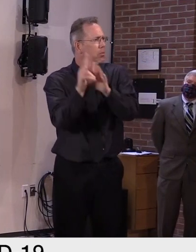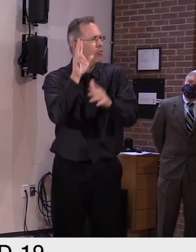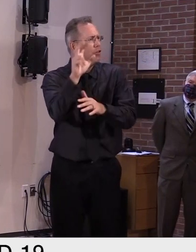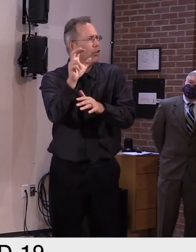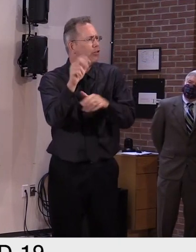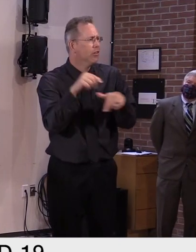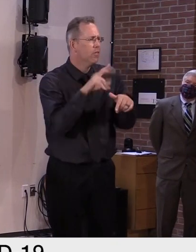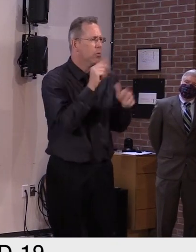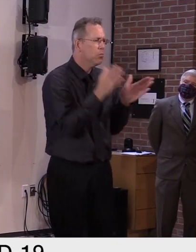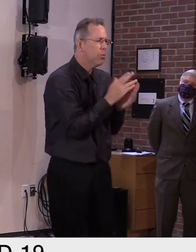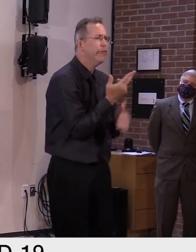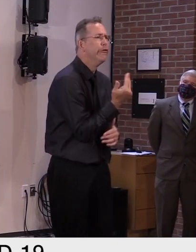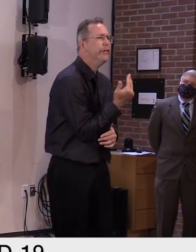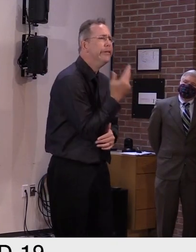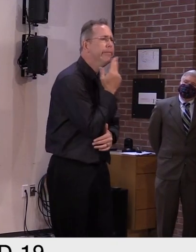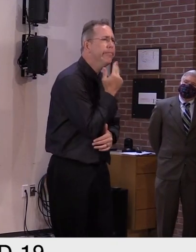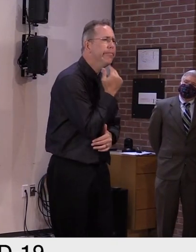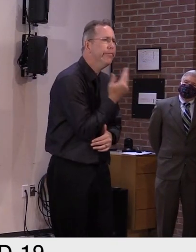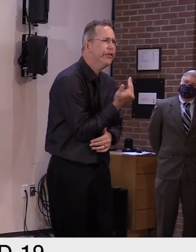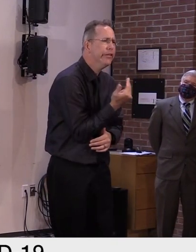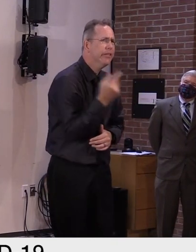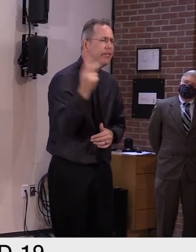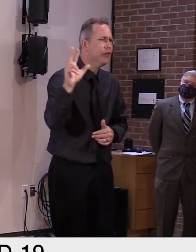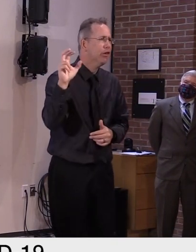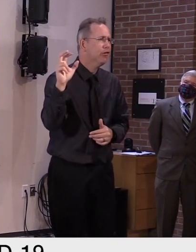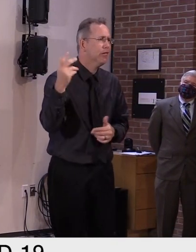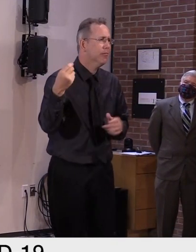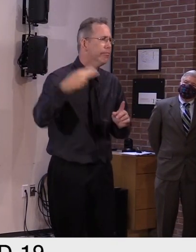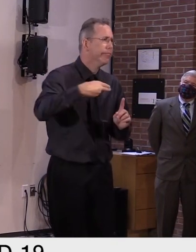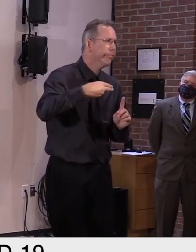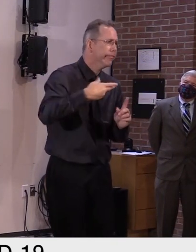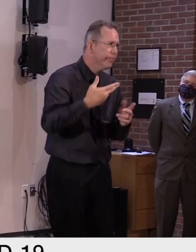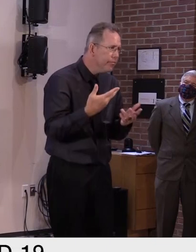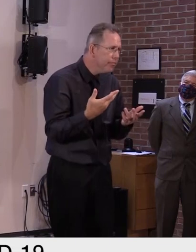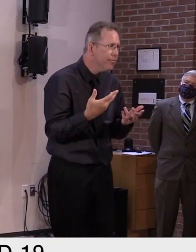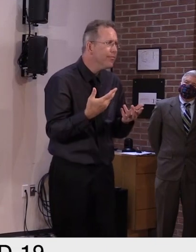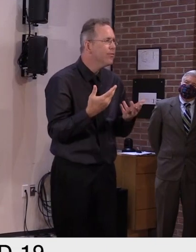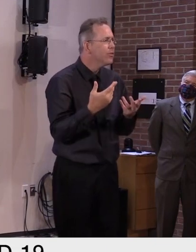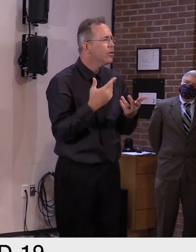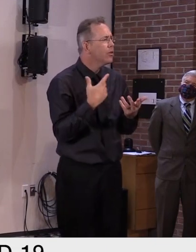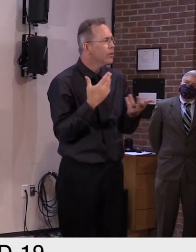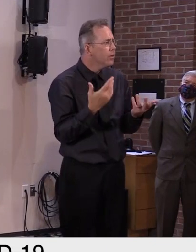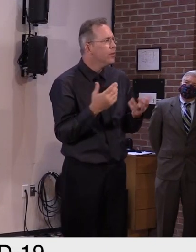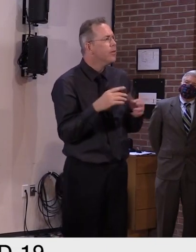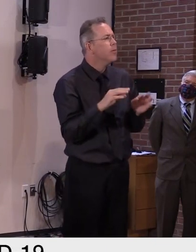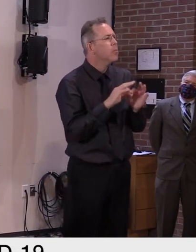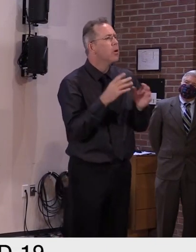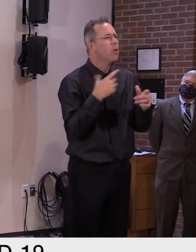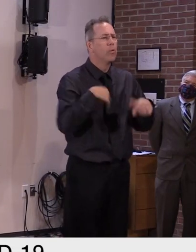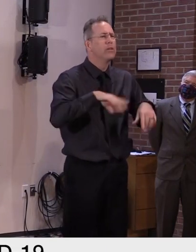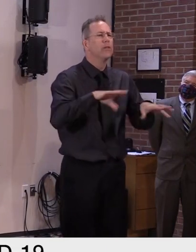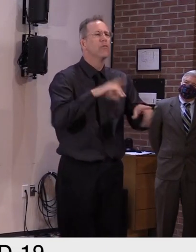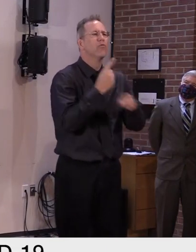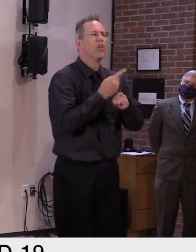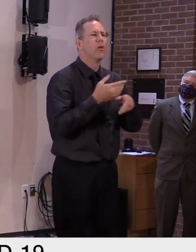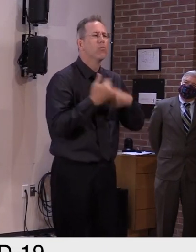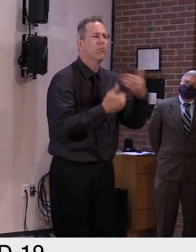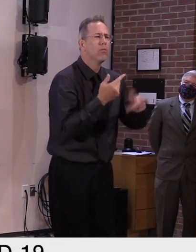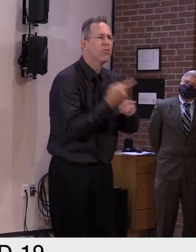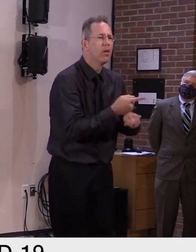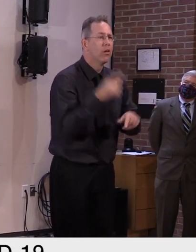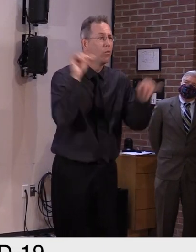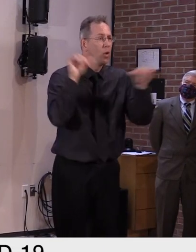do because of what Vermonters are doing. You know, you're paying attention, you're wearing your masks, you're not